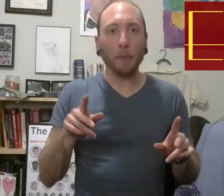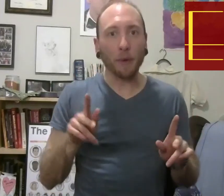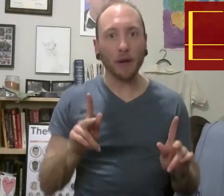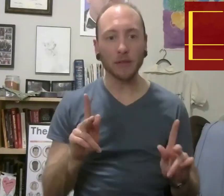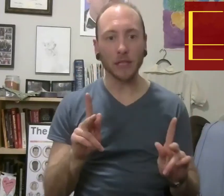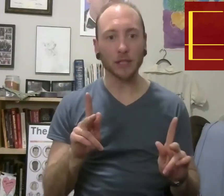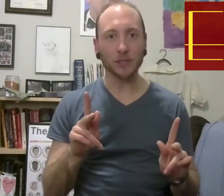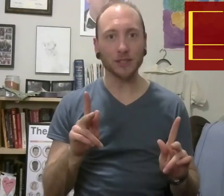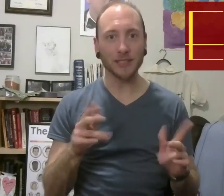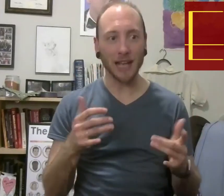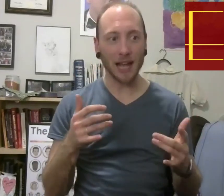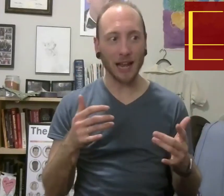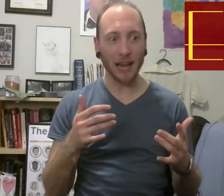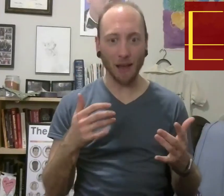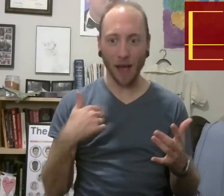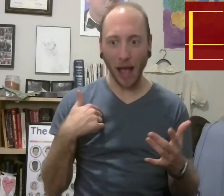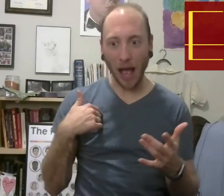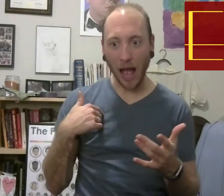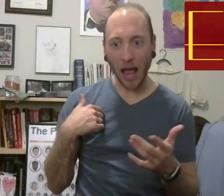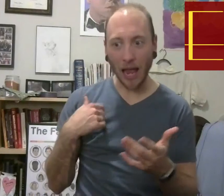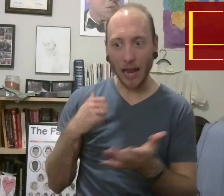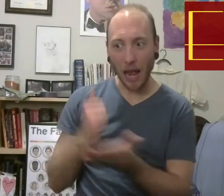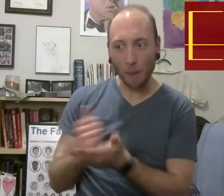least, and like ask God to help them through me.